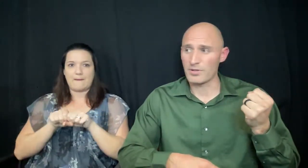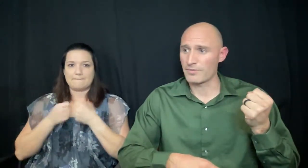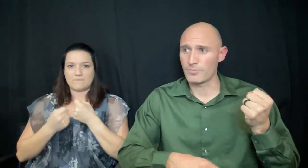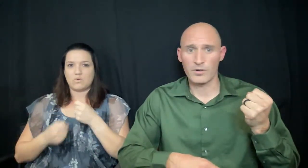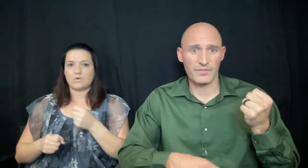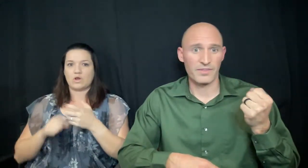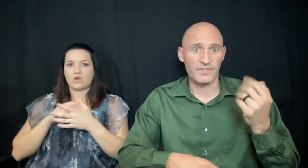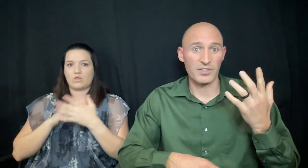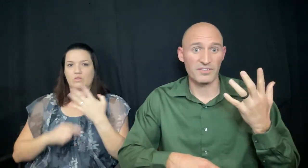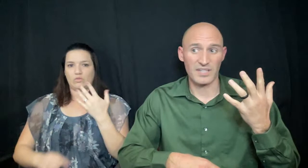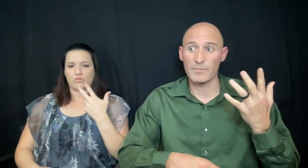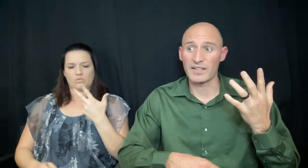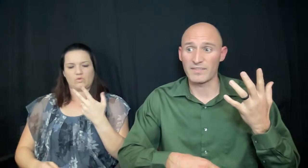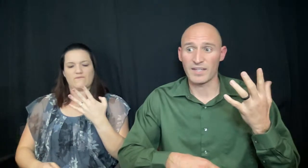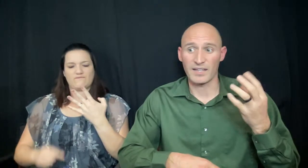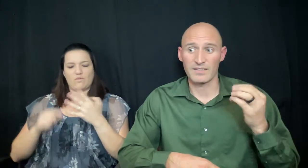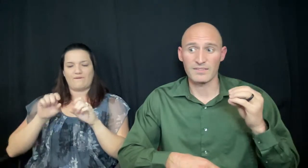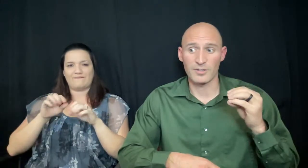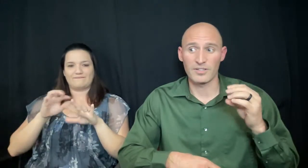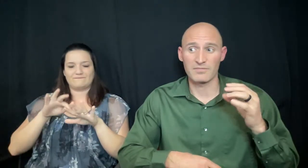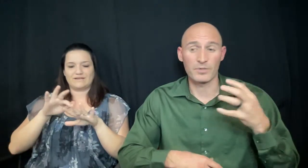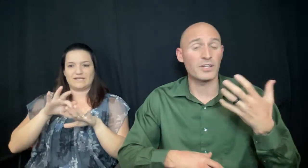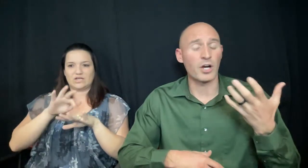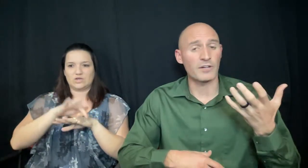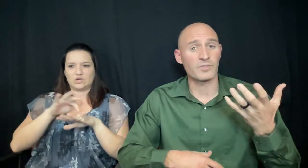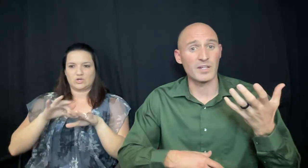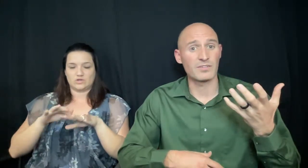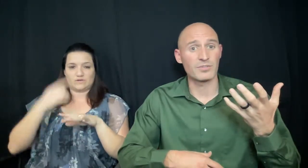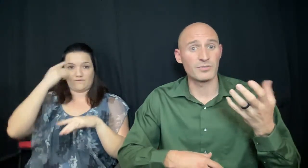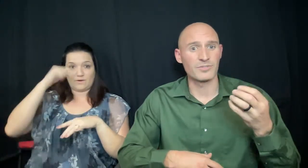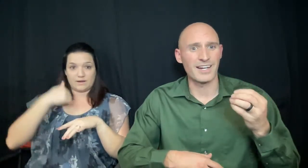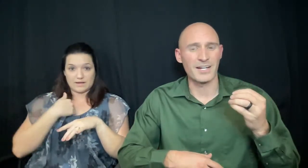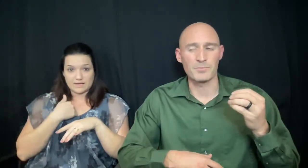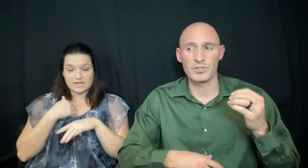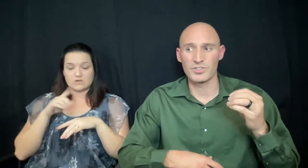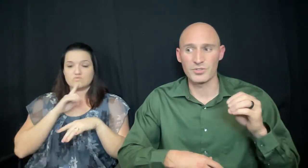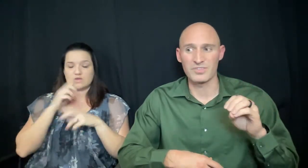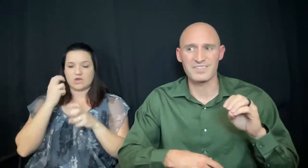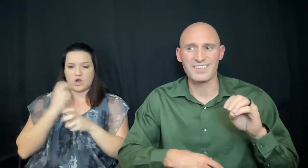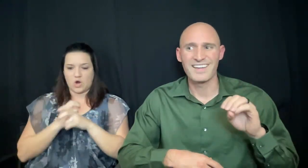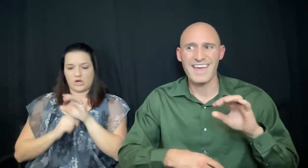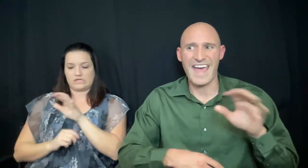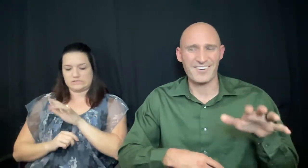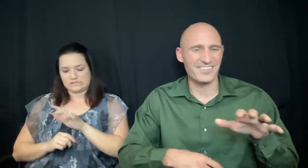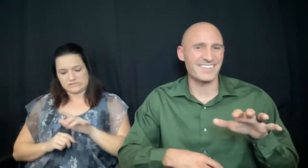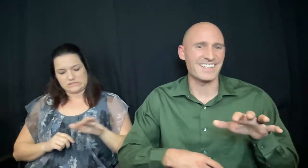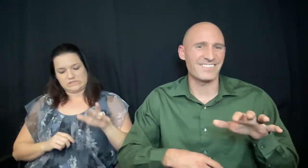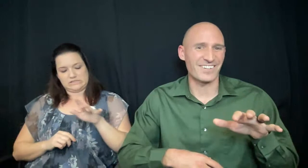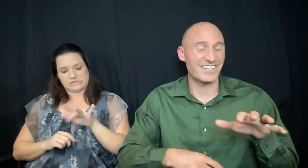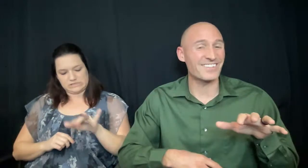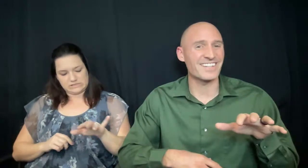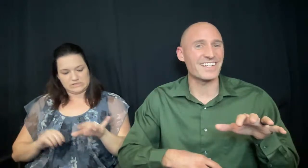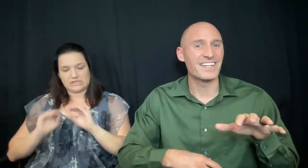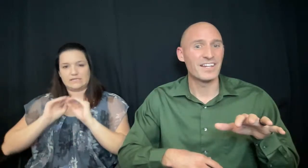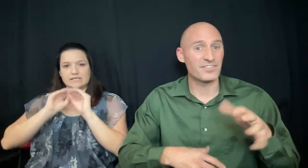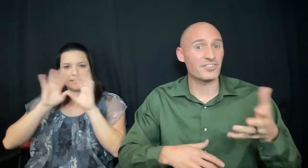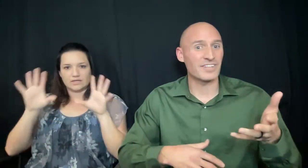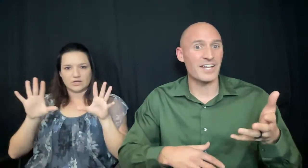or 4 of the fingers in my left hand. And so it's really hard for me to produce accurately or clearly certain letters